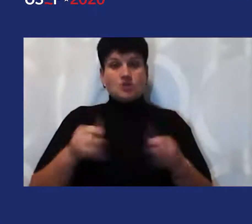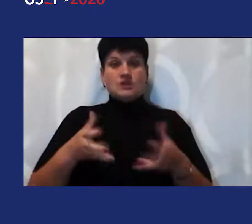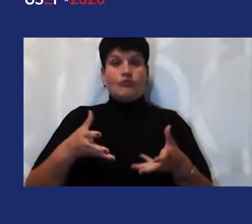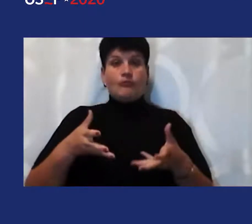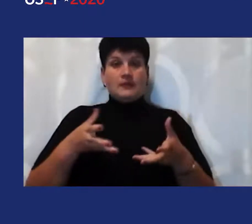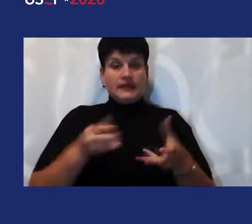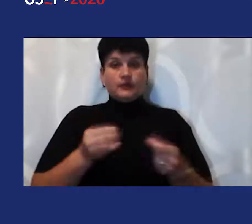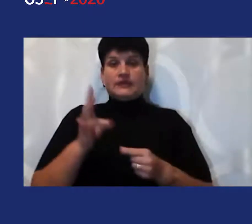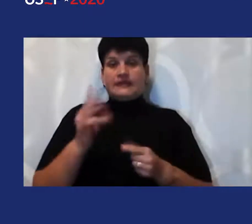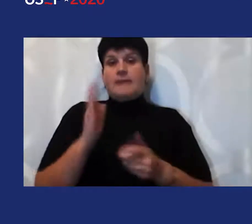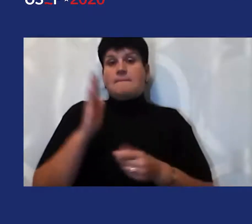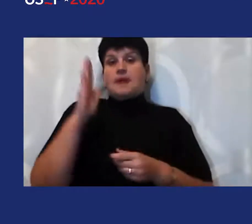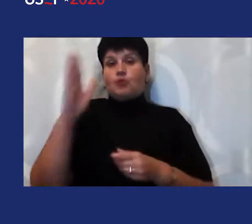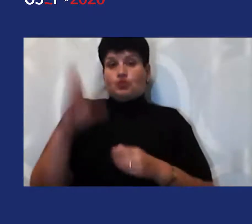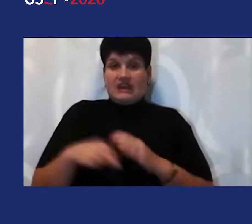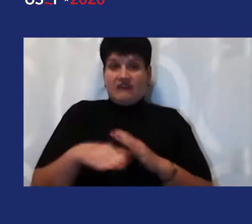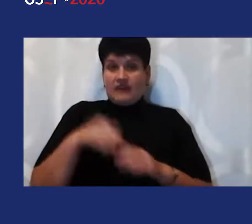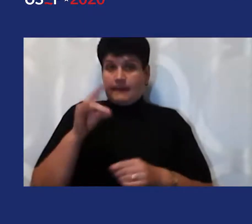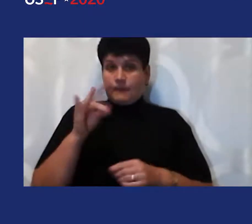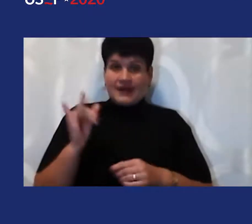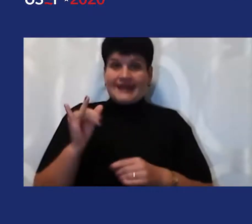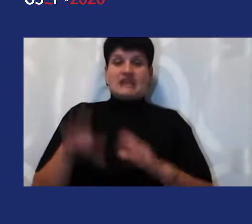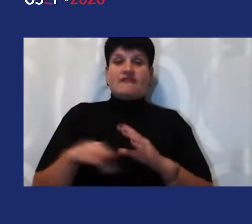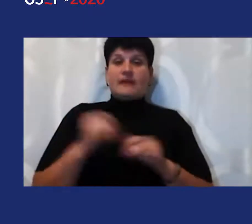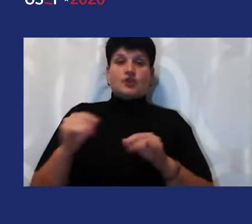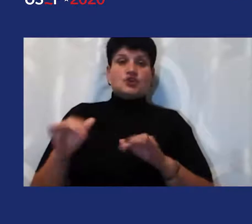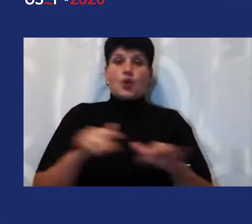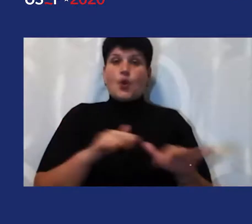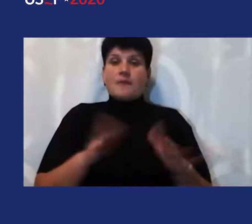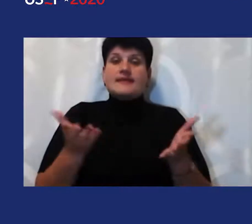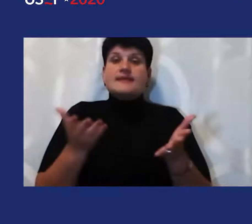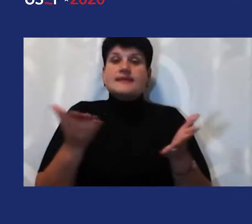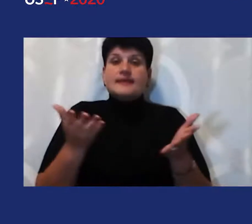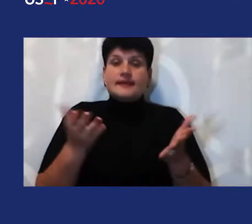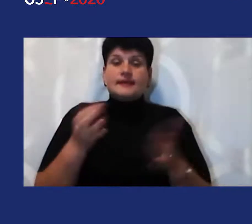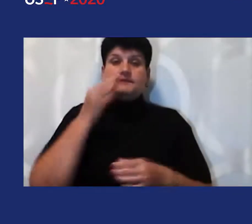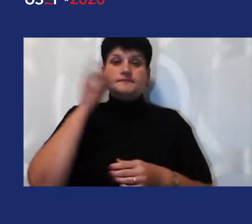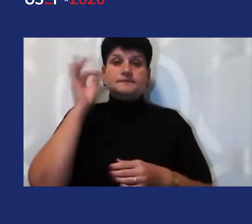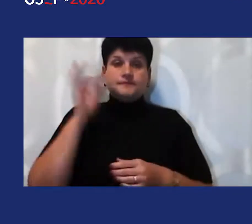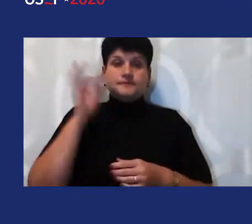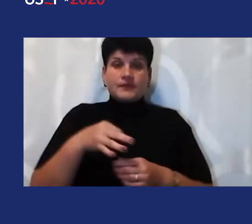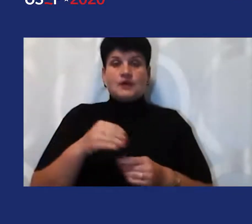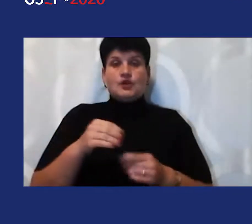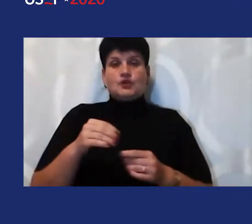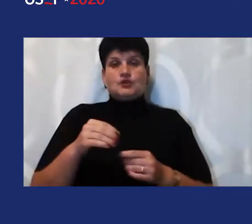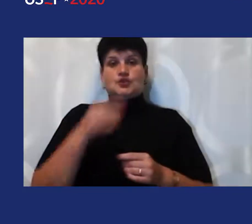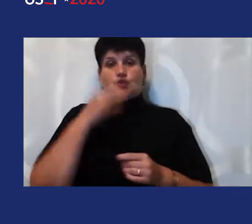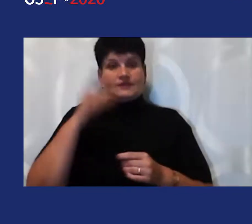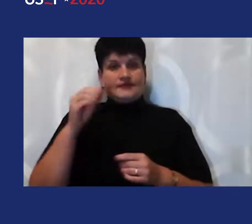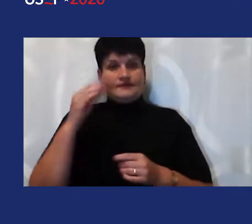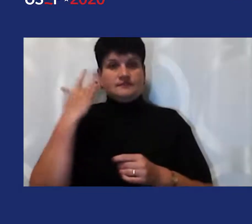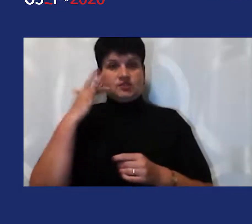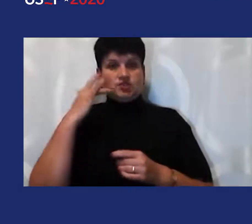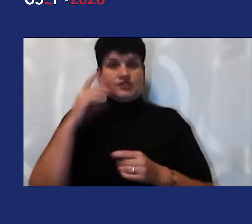this crisis going to be able to influence the subsequent elections?